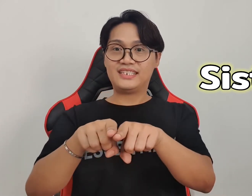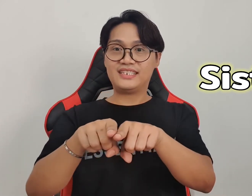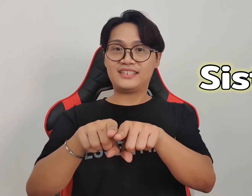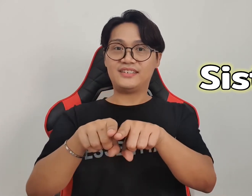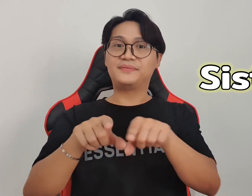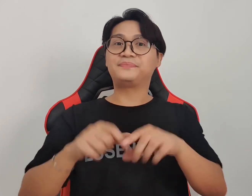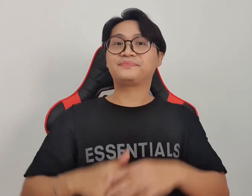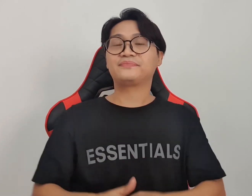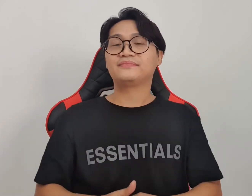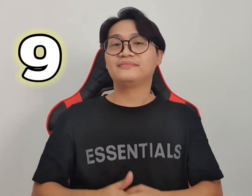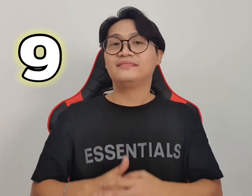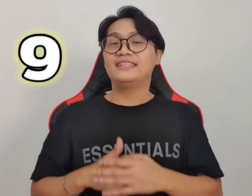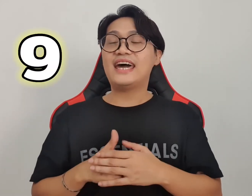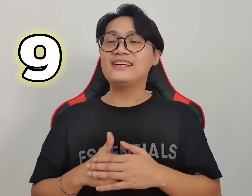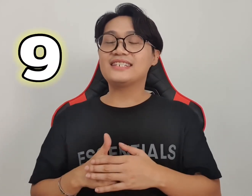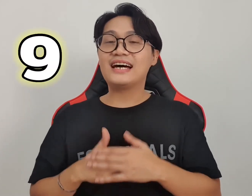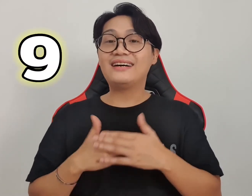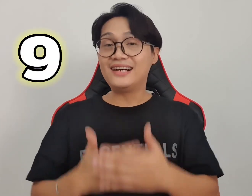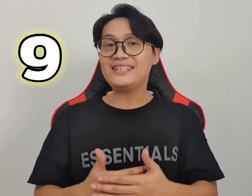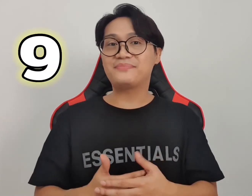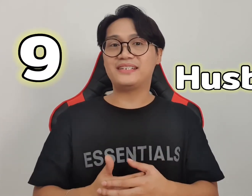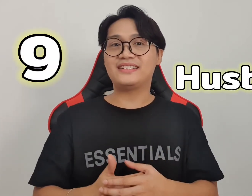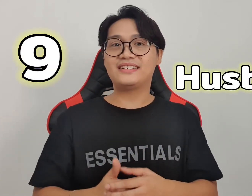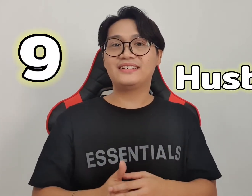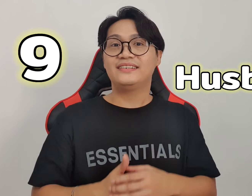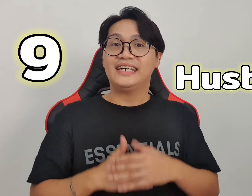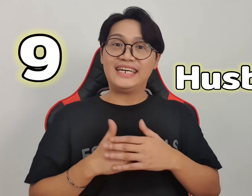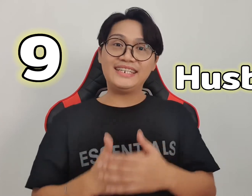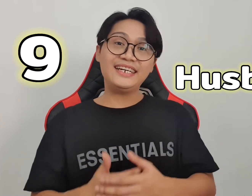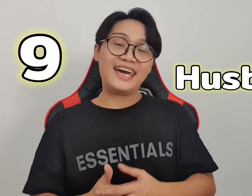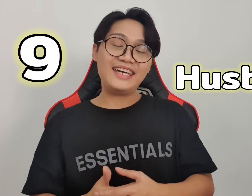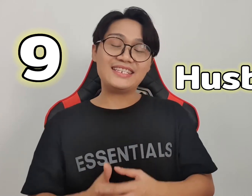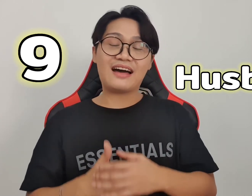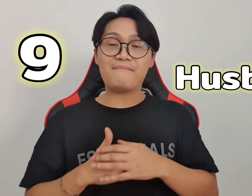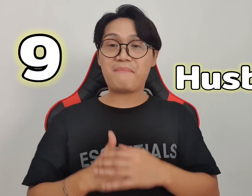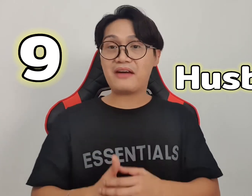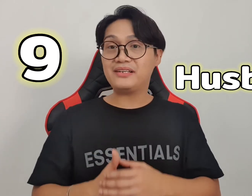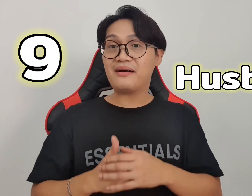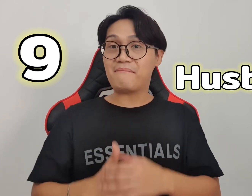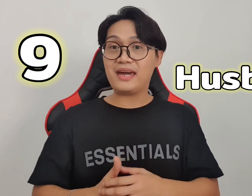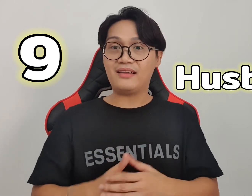Sister. Next, husband. Indicates a married male.